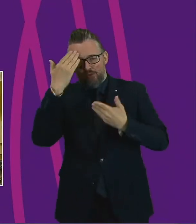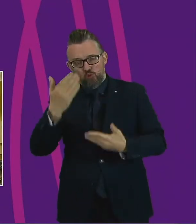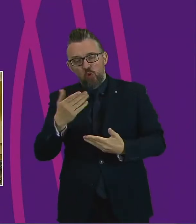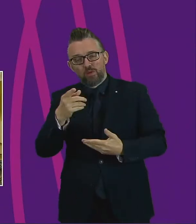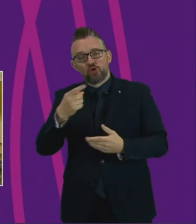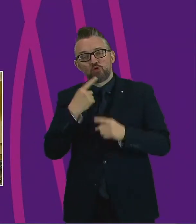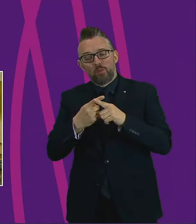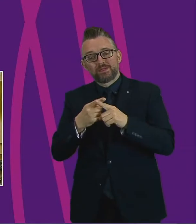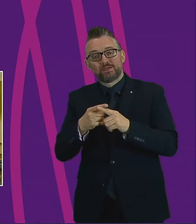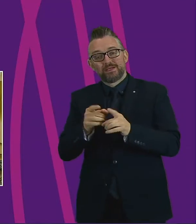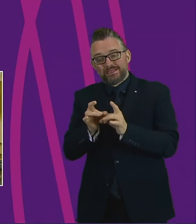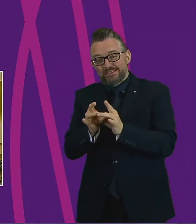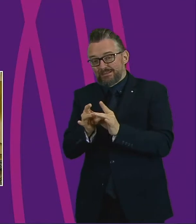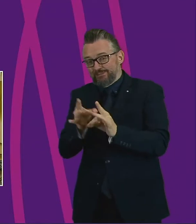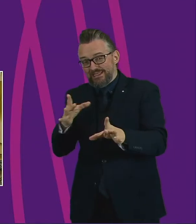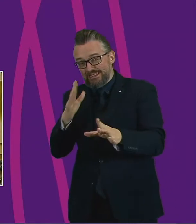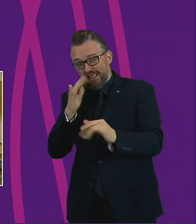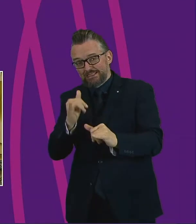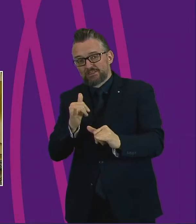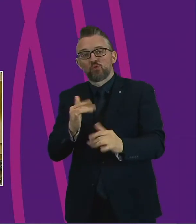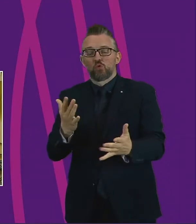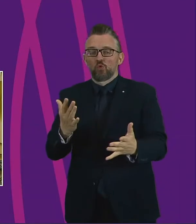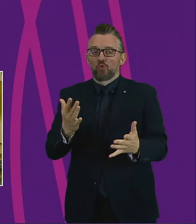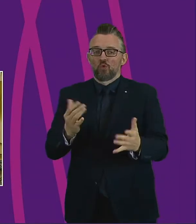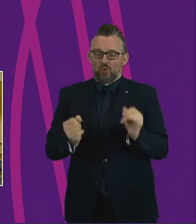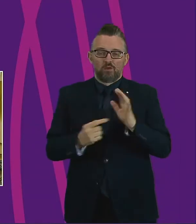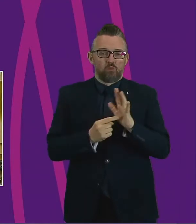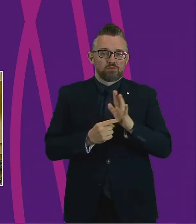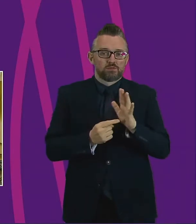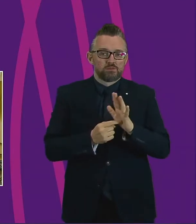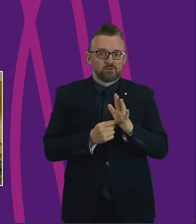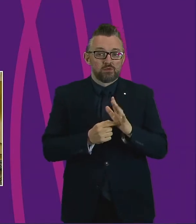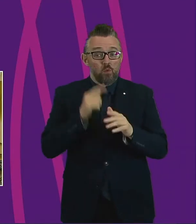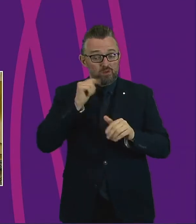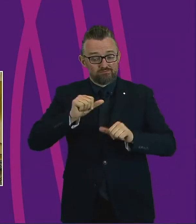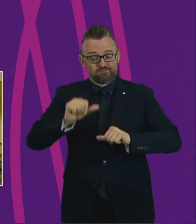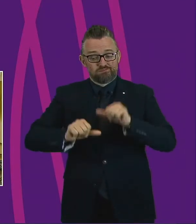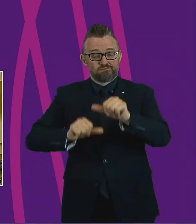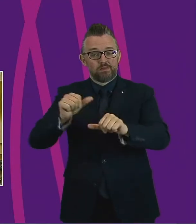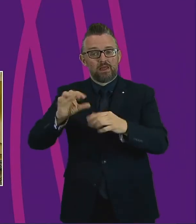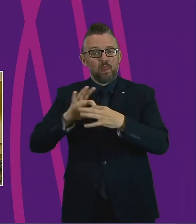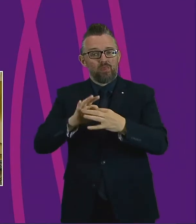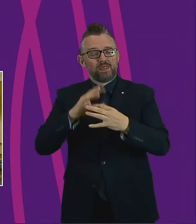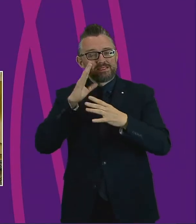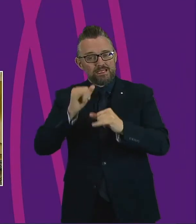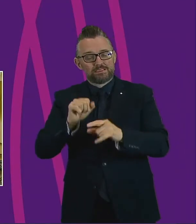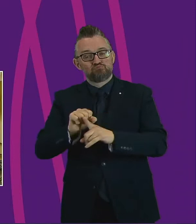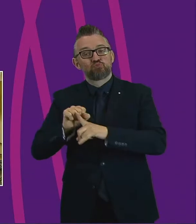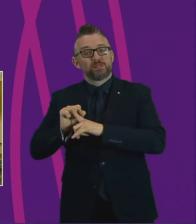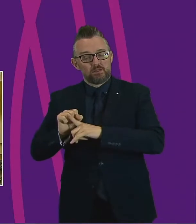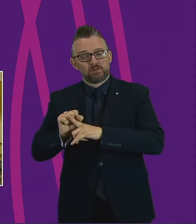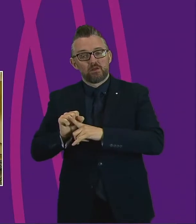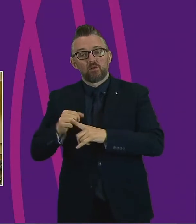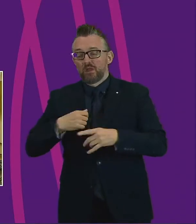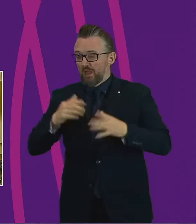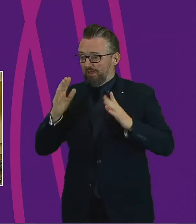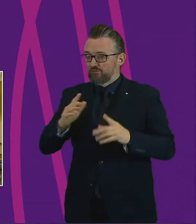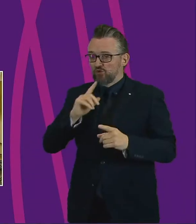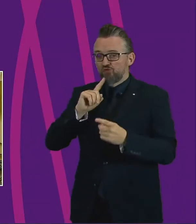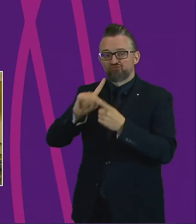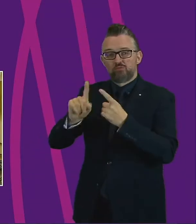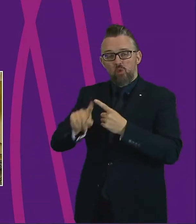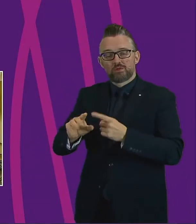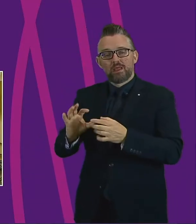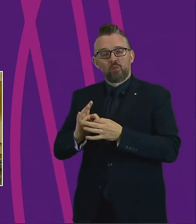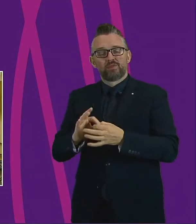speed of testing here is of huge importance, and as we go forward in Test and Protect, one of the things that we will want to report on is the turnaround